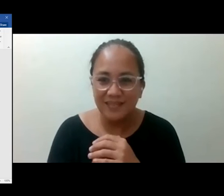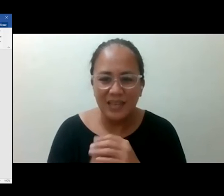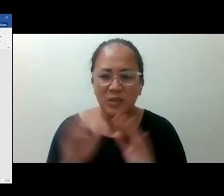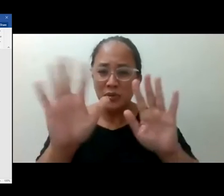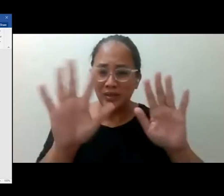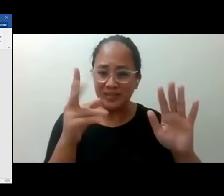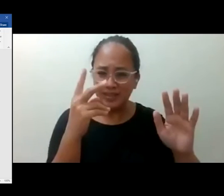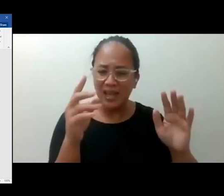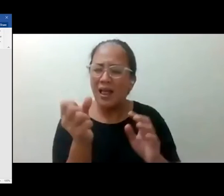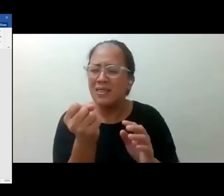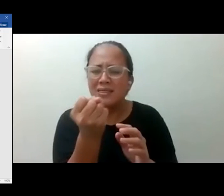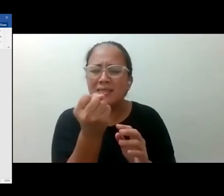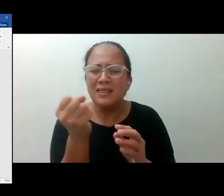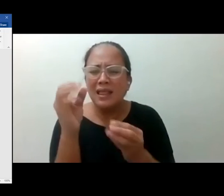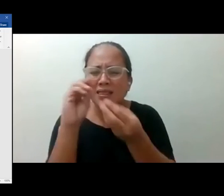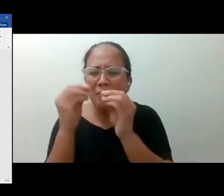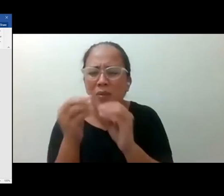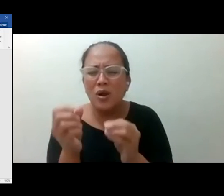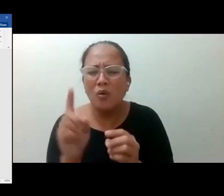Number of what?